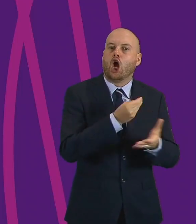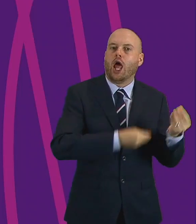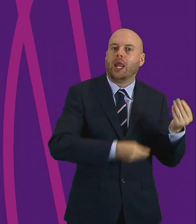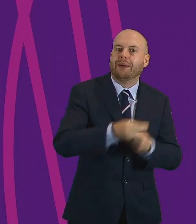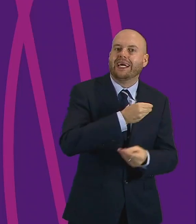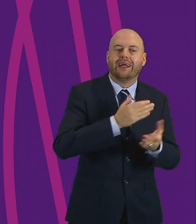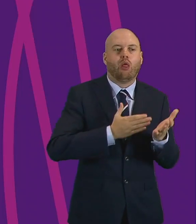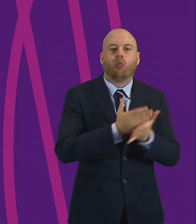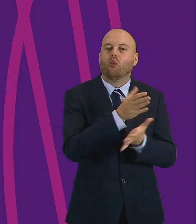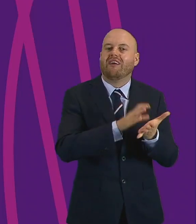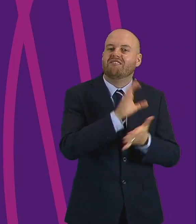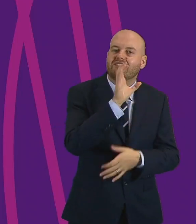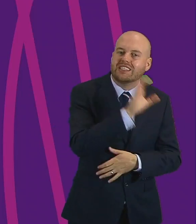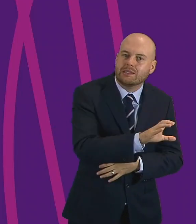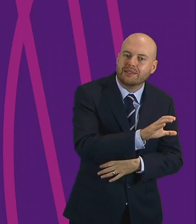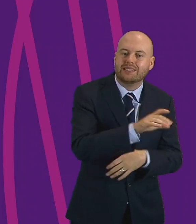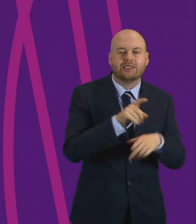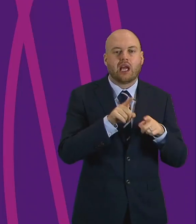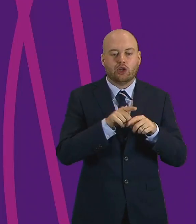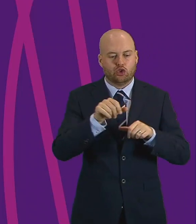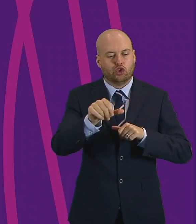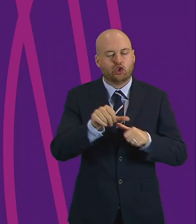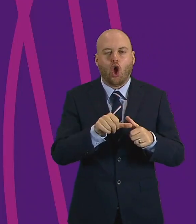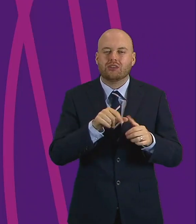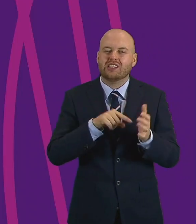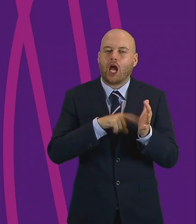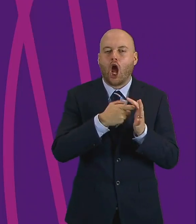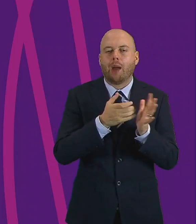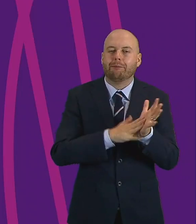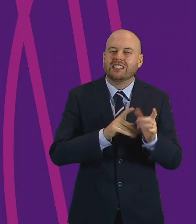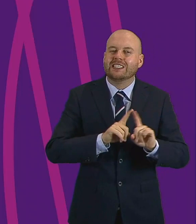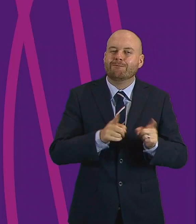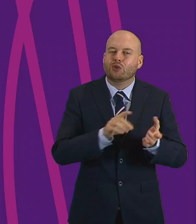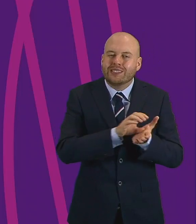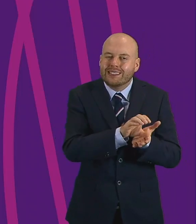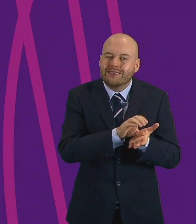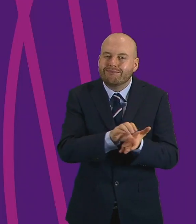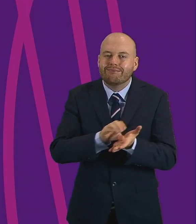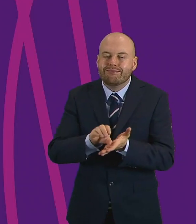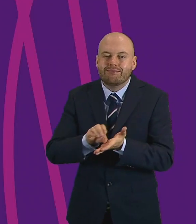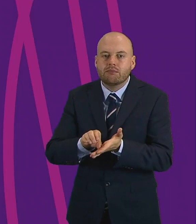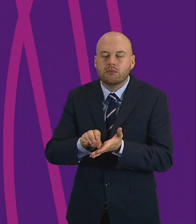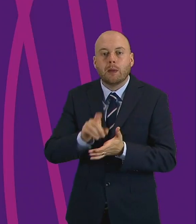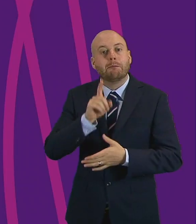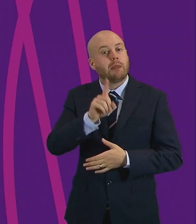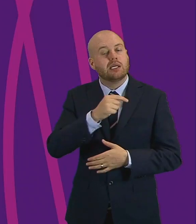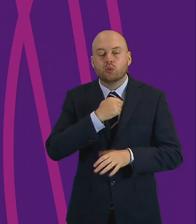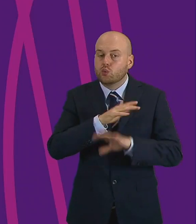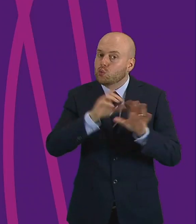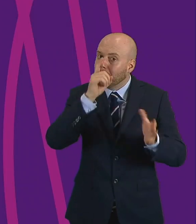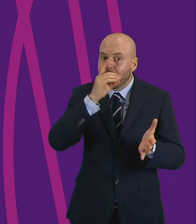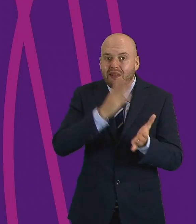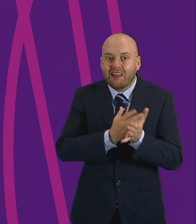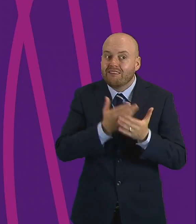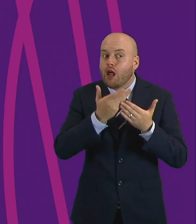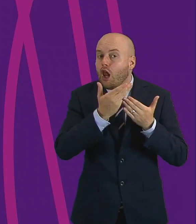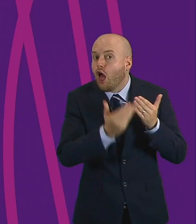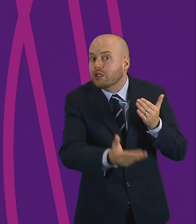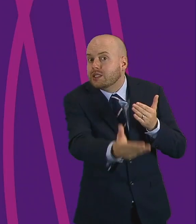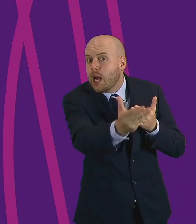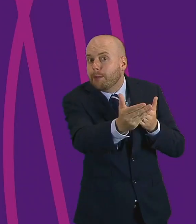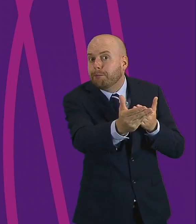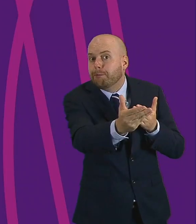for short-term timing differences. However, I do not believe that in the longer term, borrowing to finance current revenue expenditure